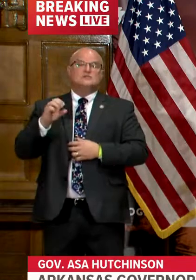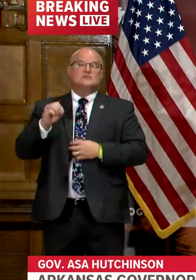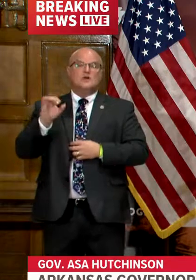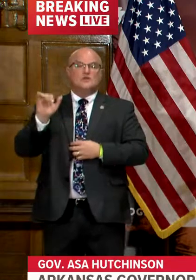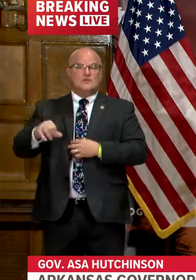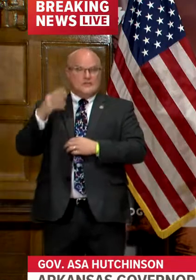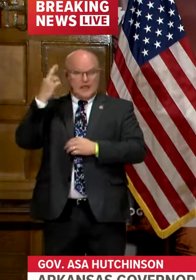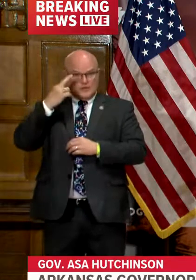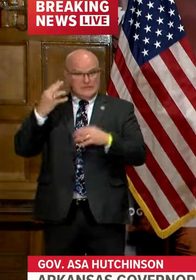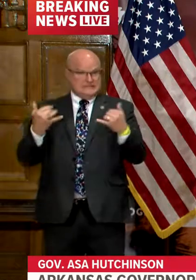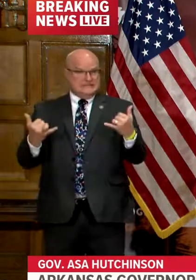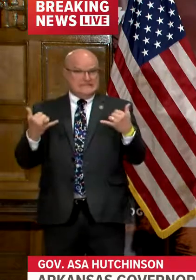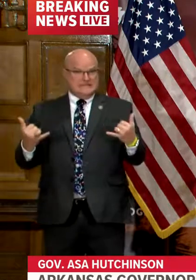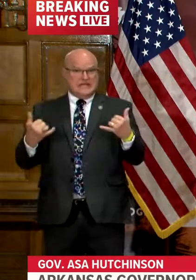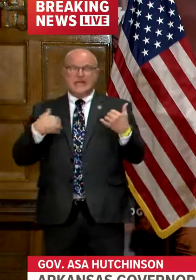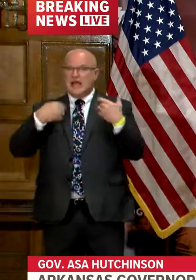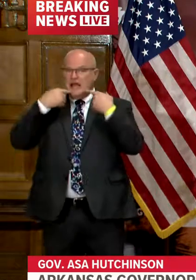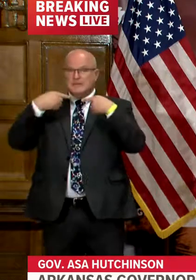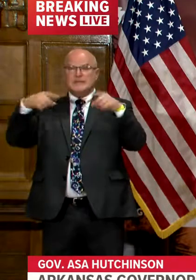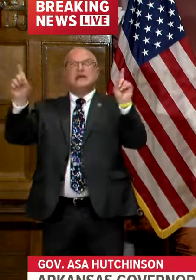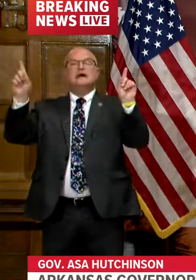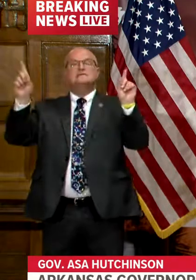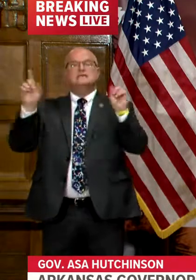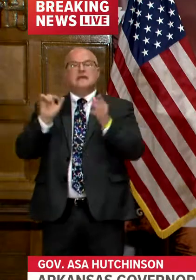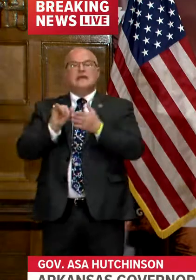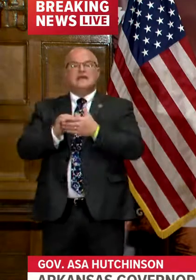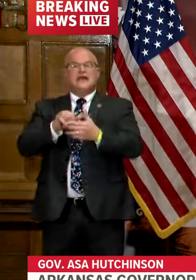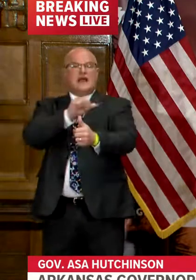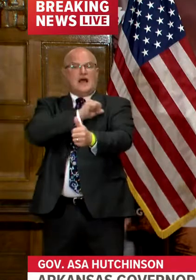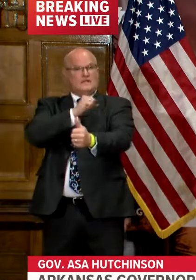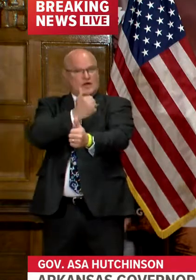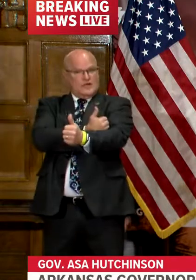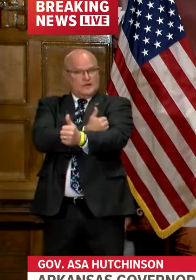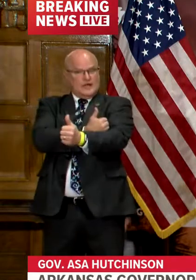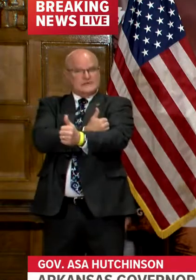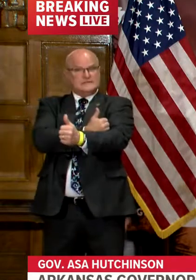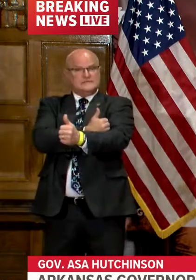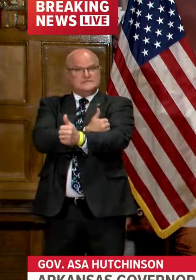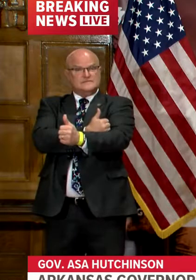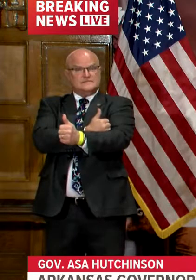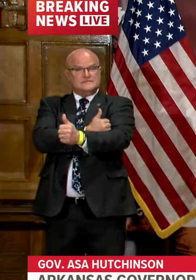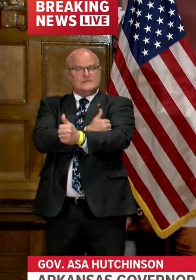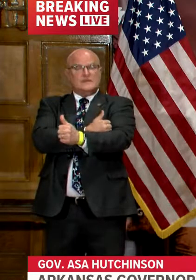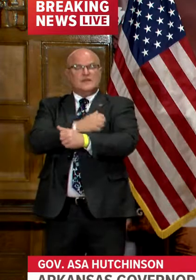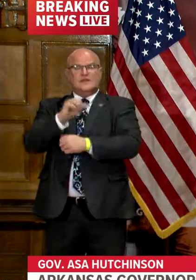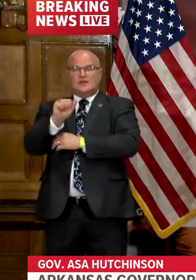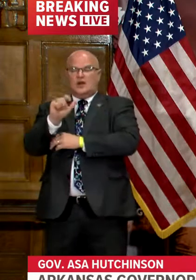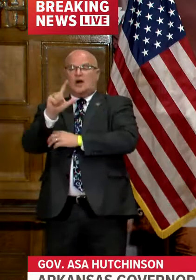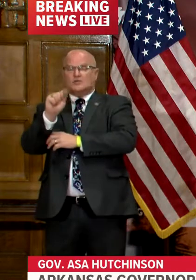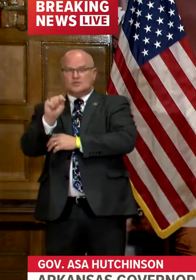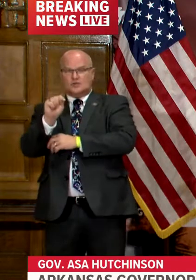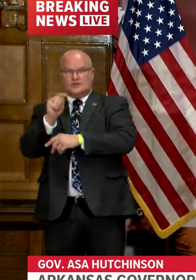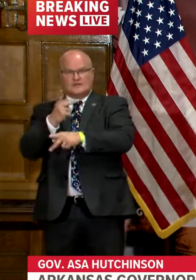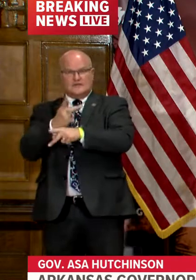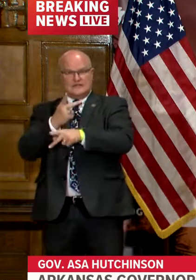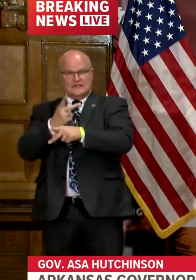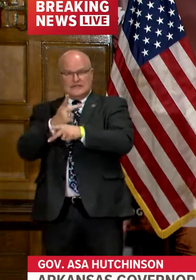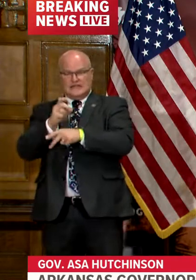that reason, today I am announcing that I've authorized an alternative care site to